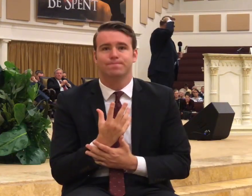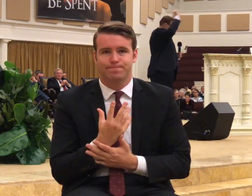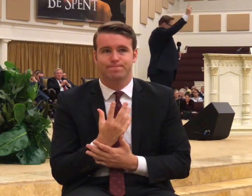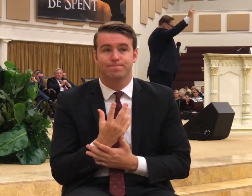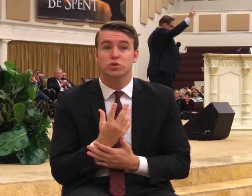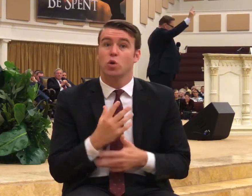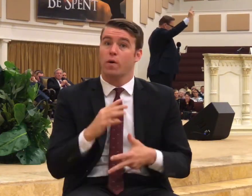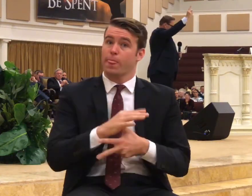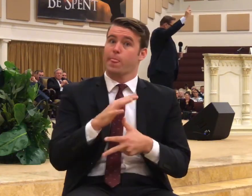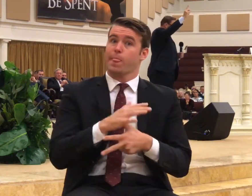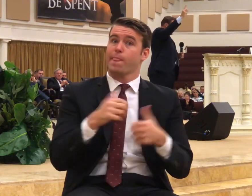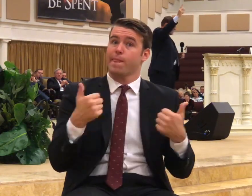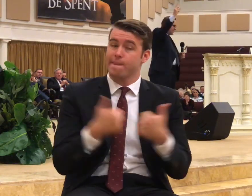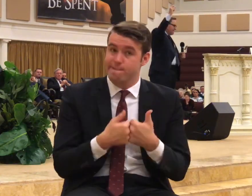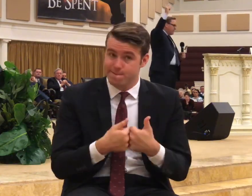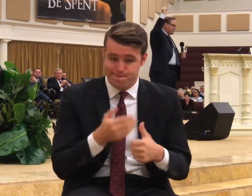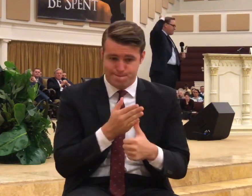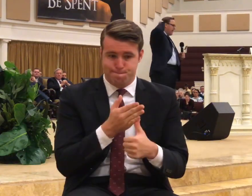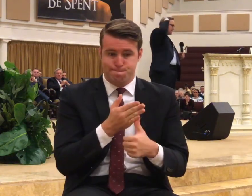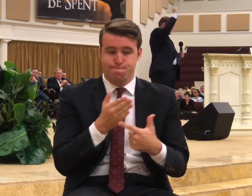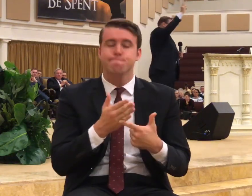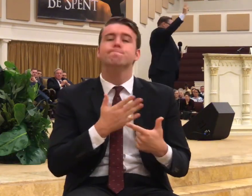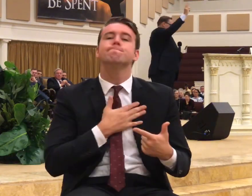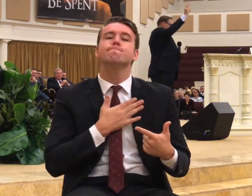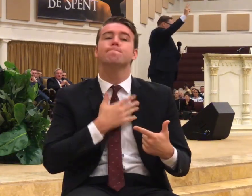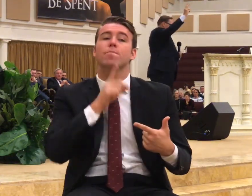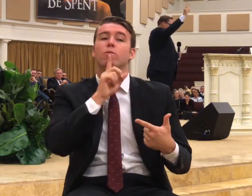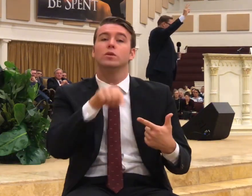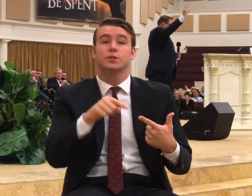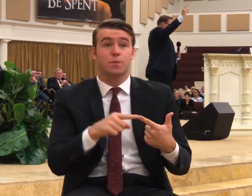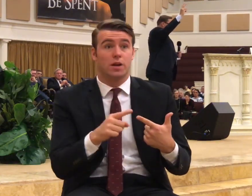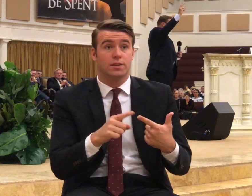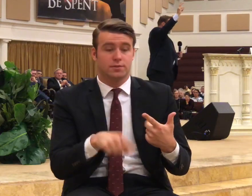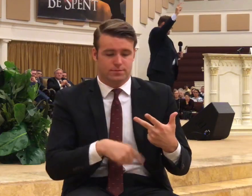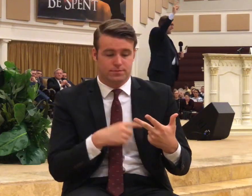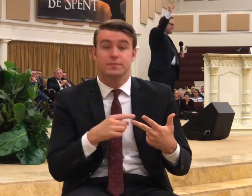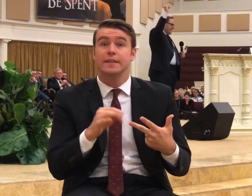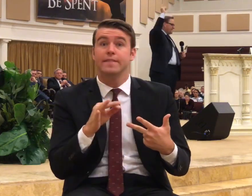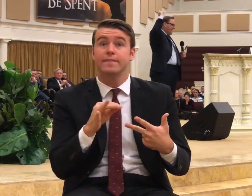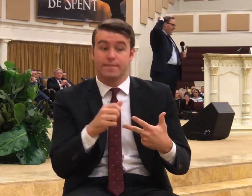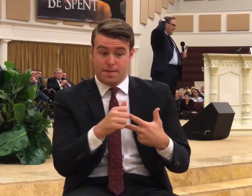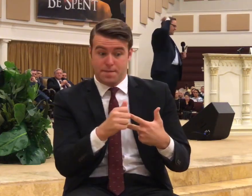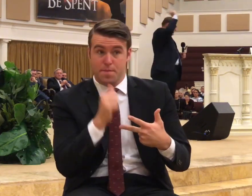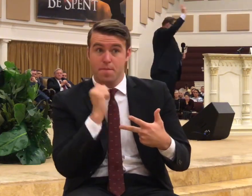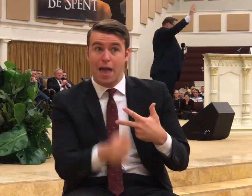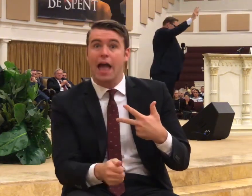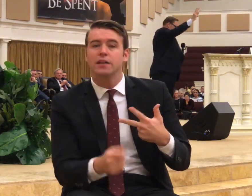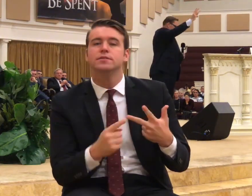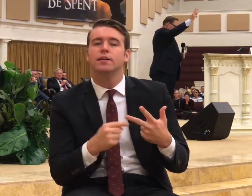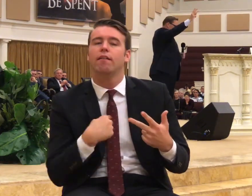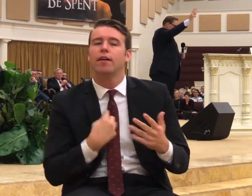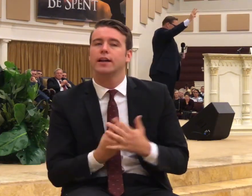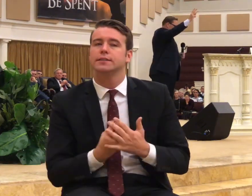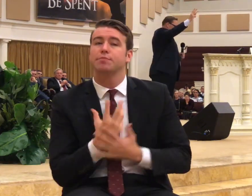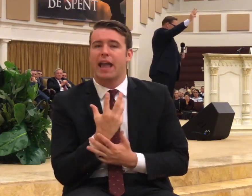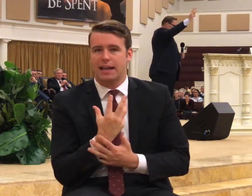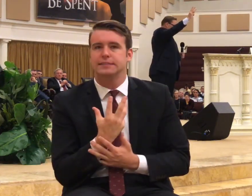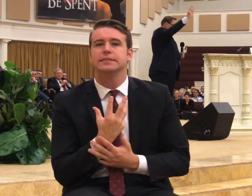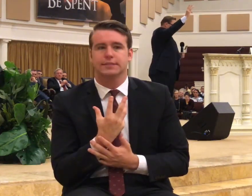the challenge. Everybody say my response. If I pass, say, then I expand.